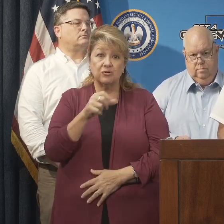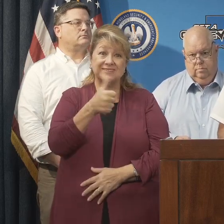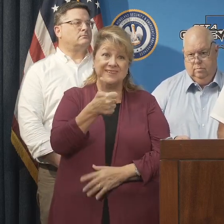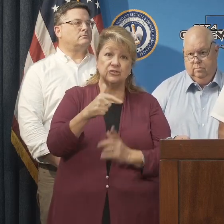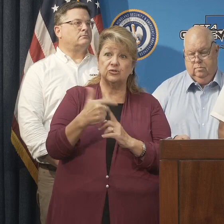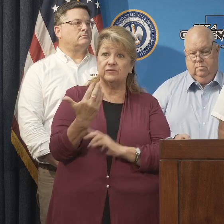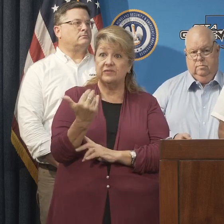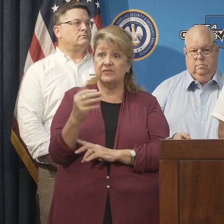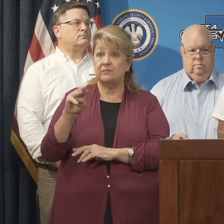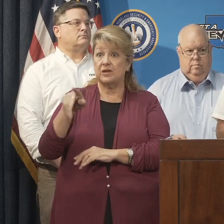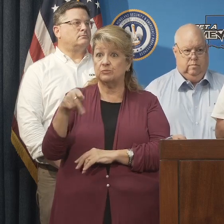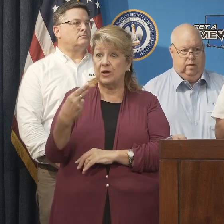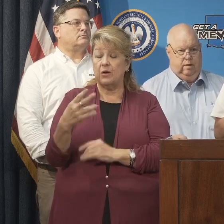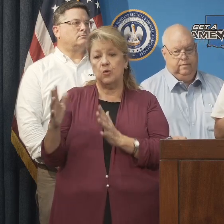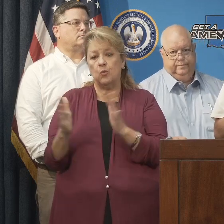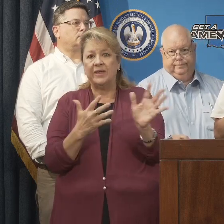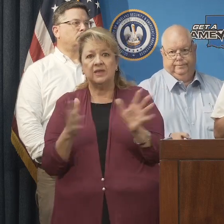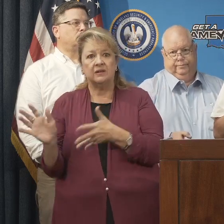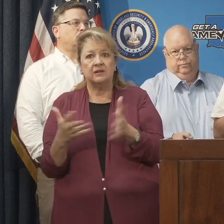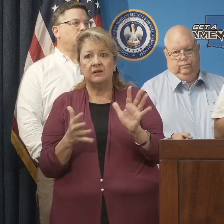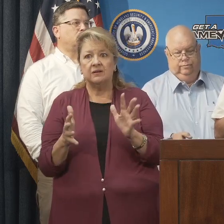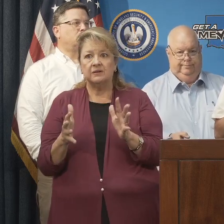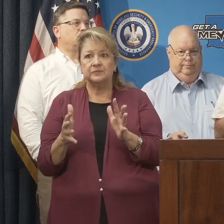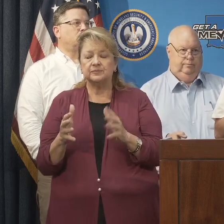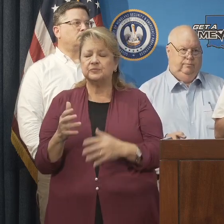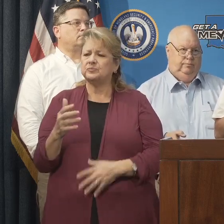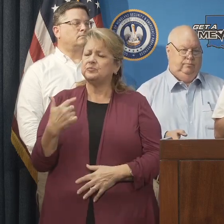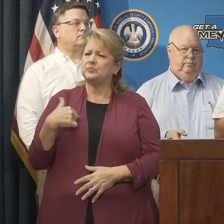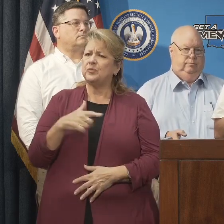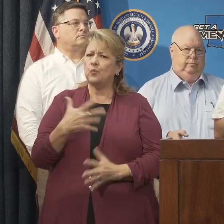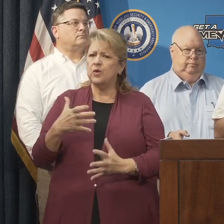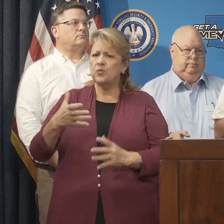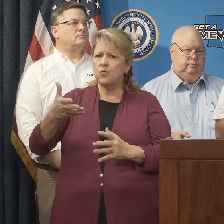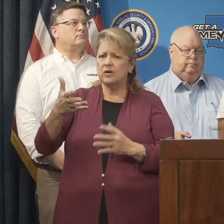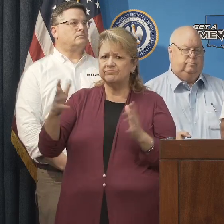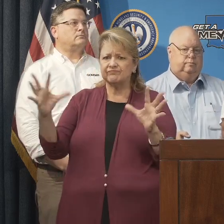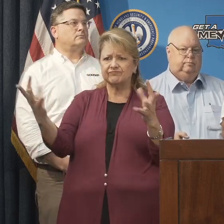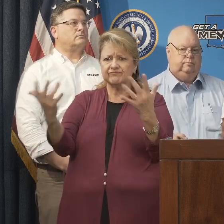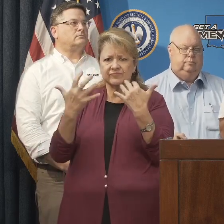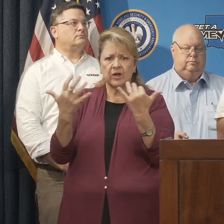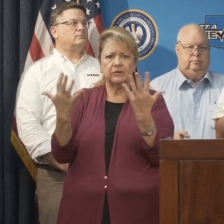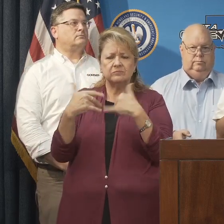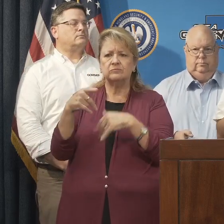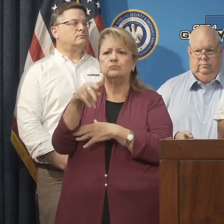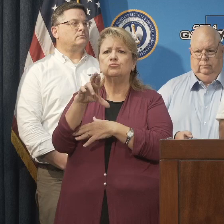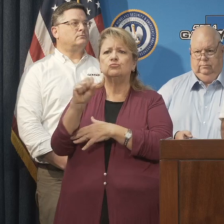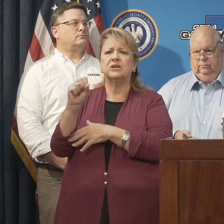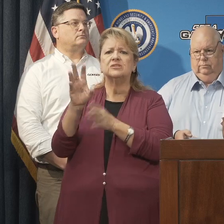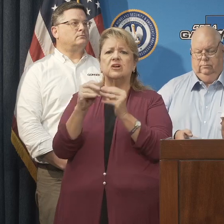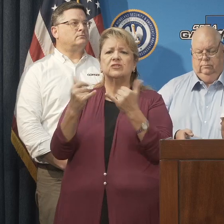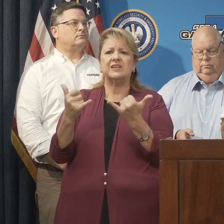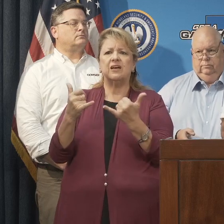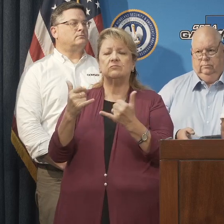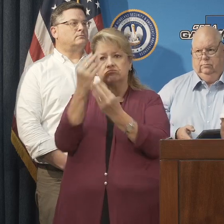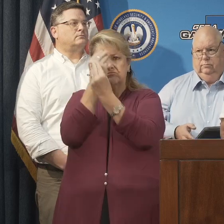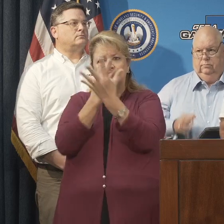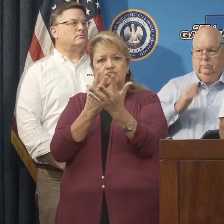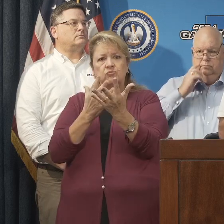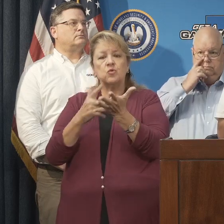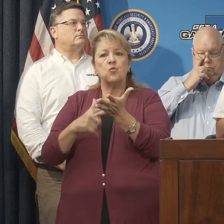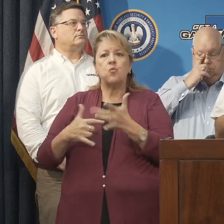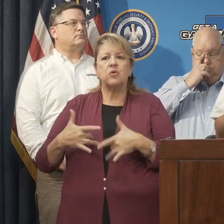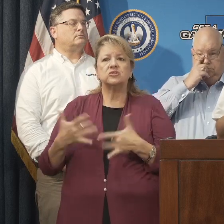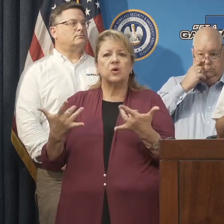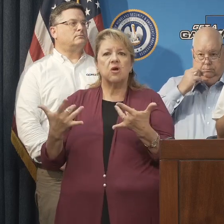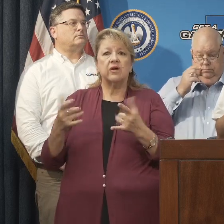hour. And one of the reasons we wanted to have this press conference is to give everybody an update on what the situation is.